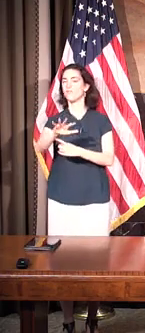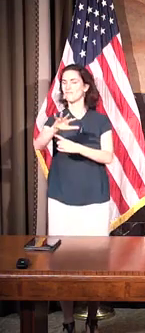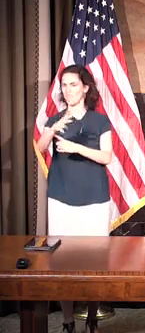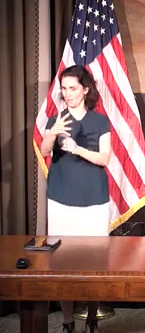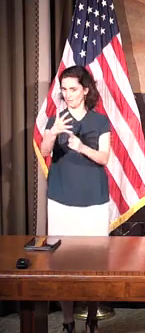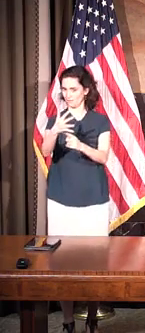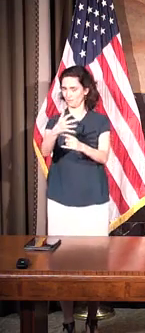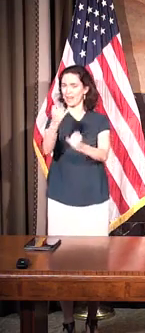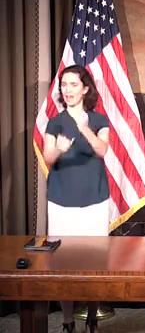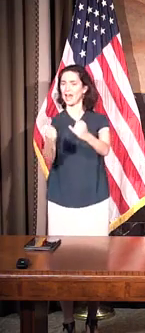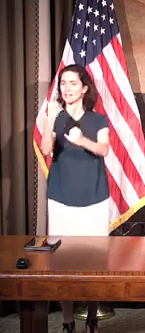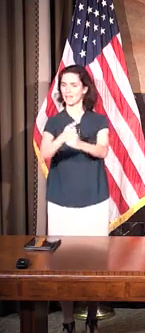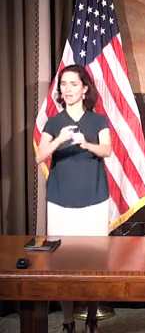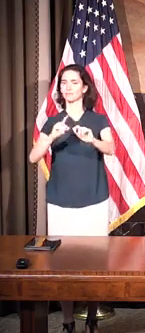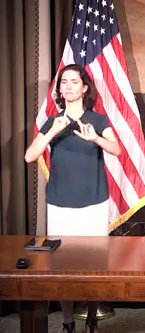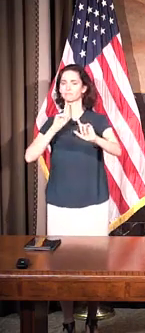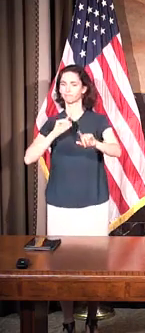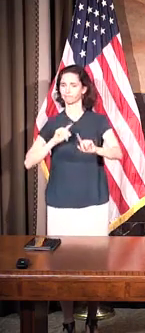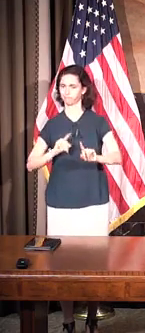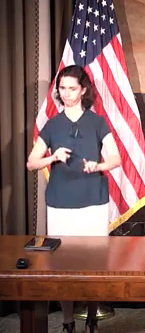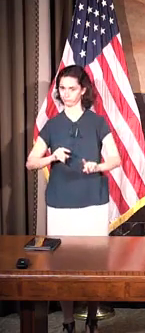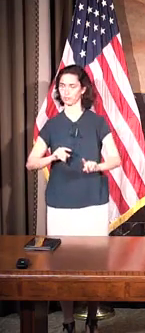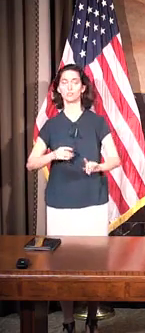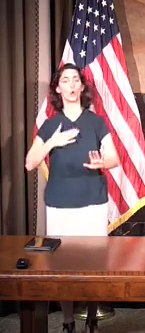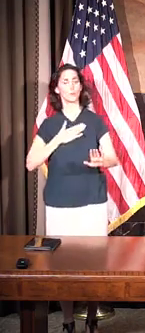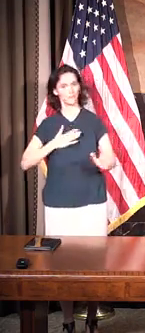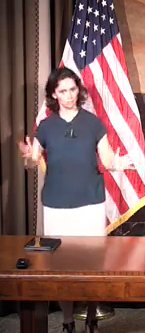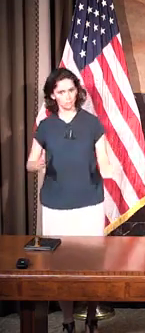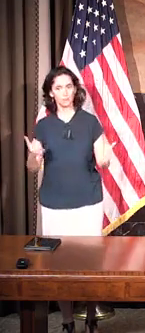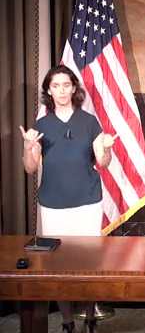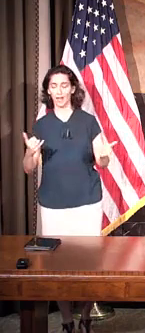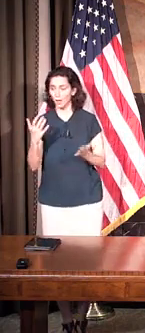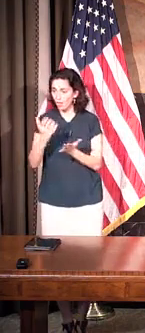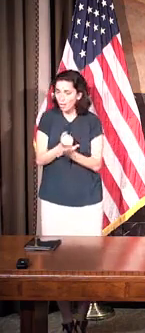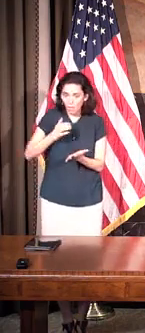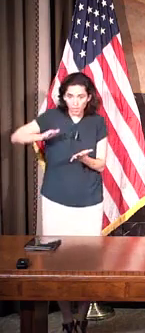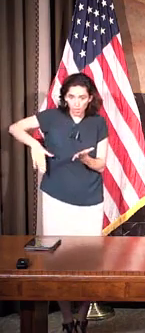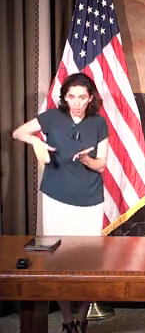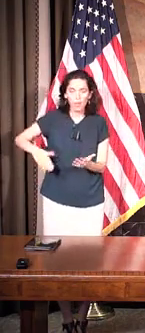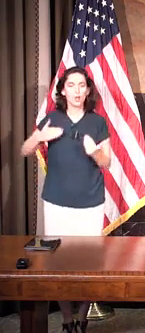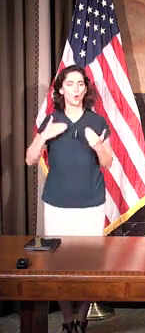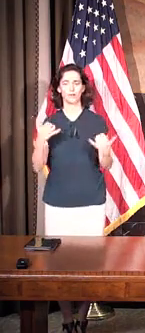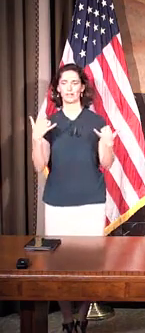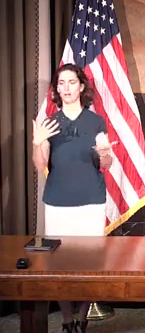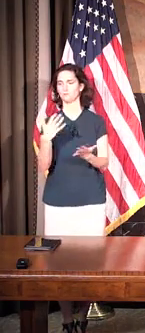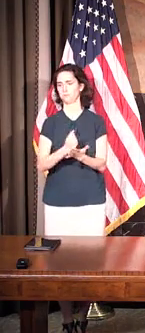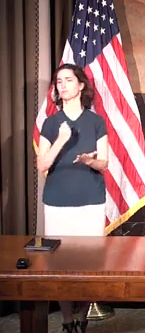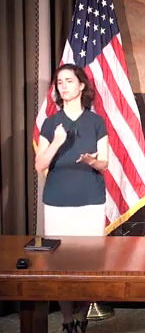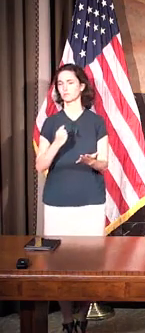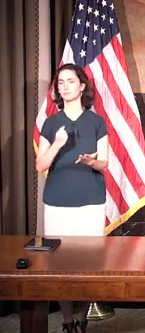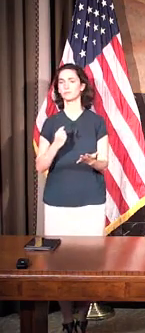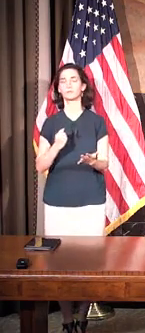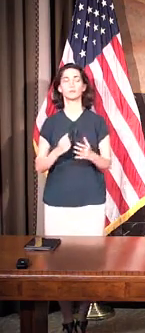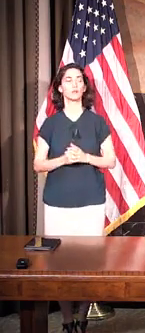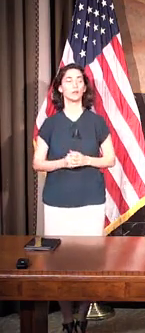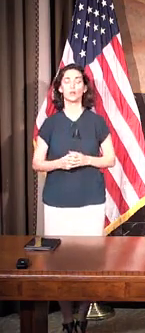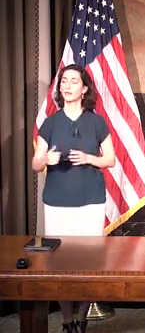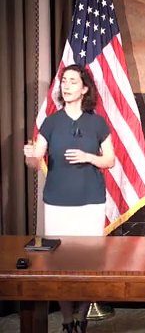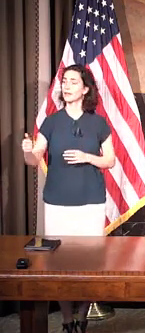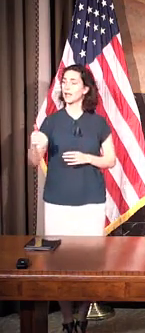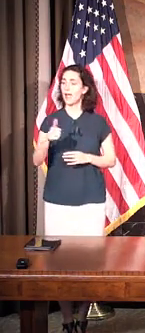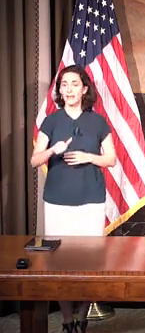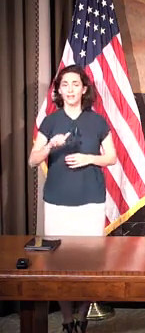now to respond to the census if they haven't already done that. Anyone and everyone in